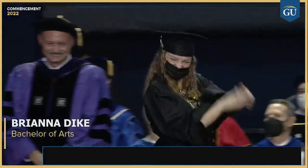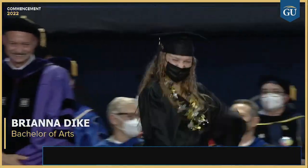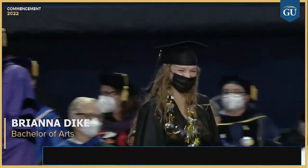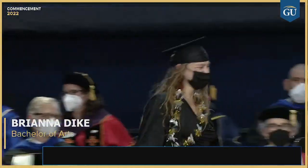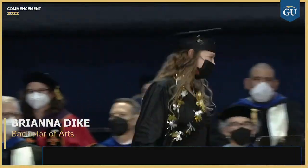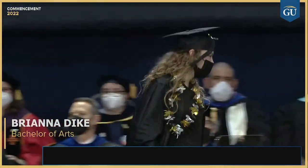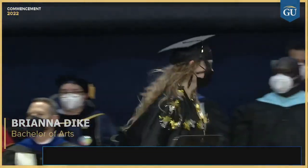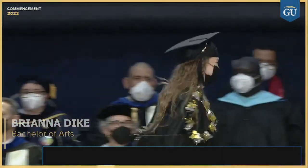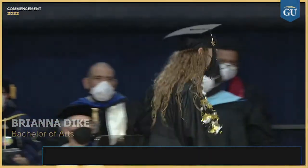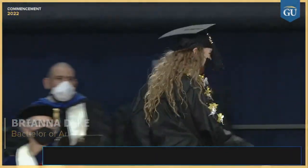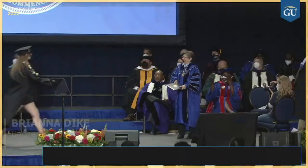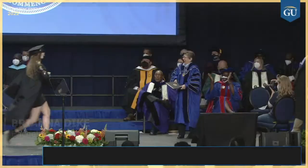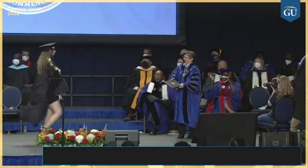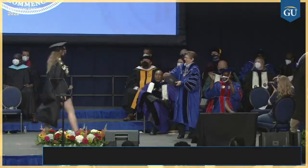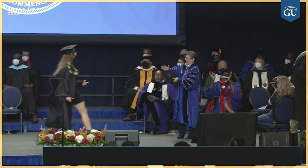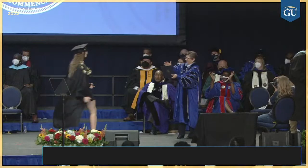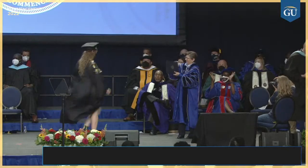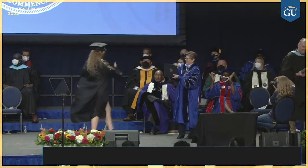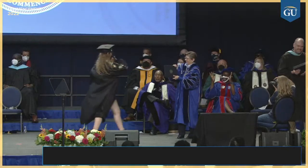Count your blessings.